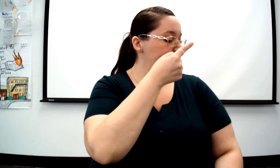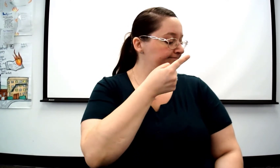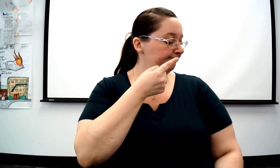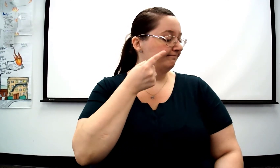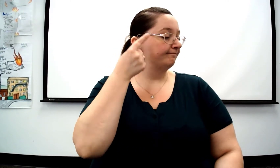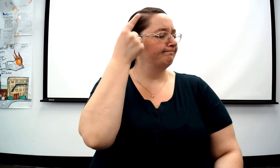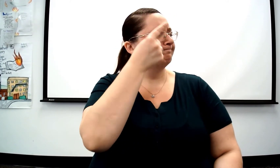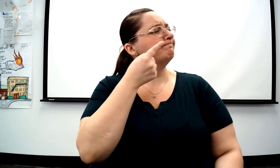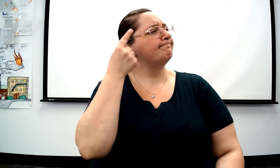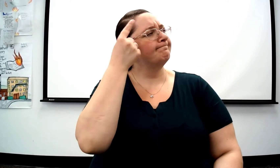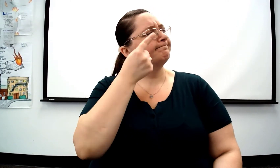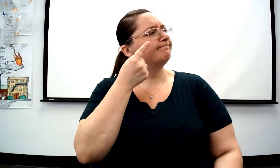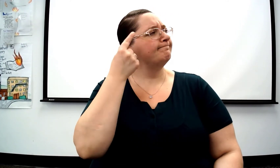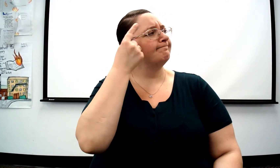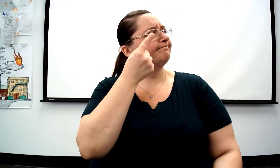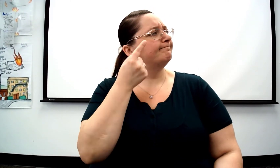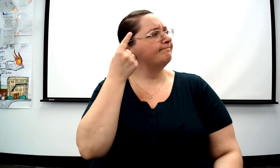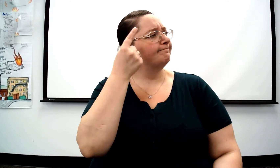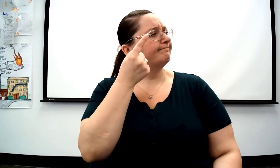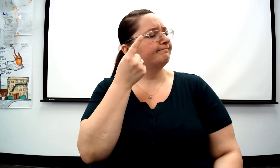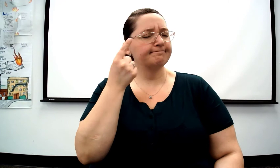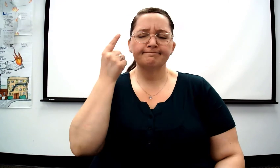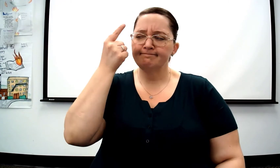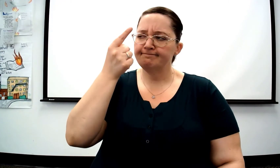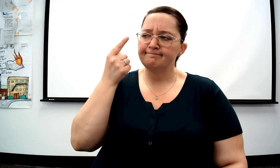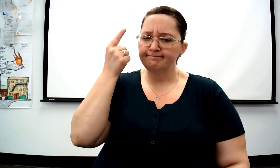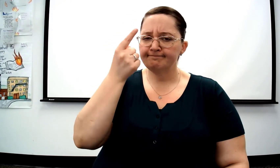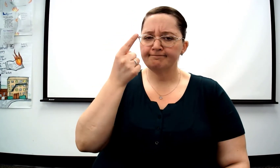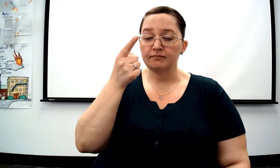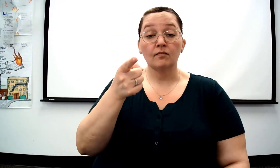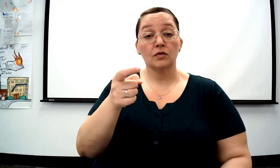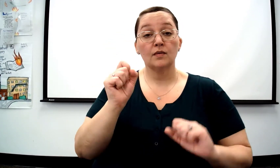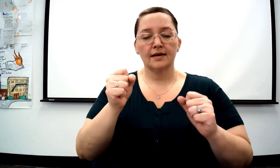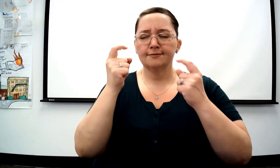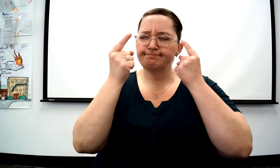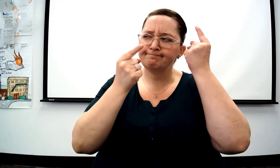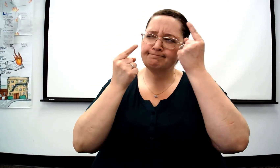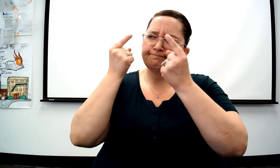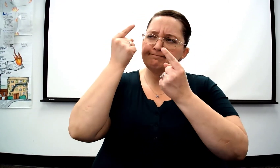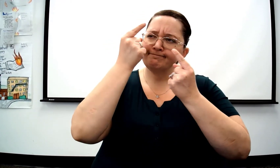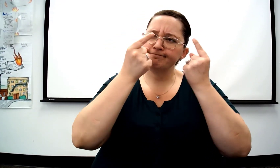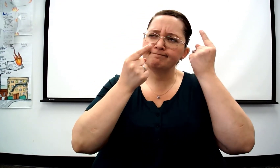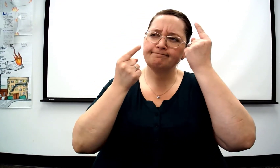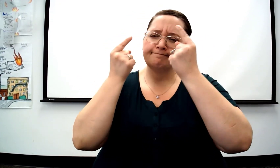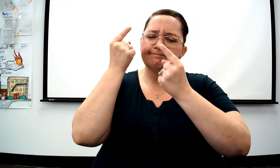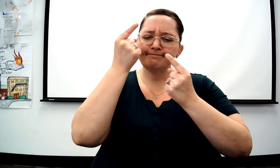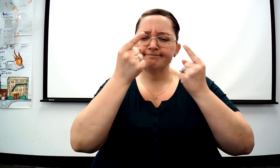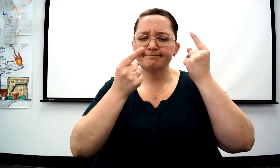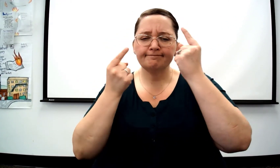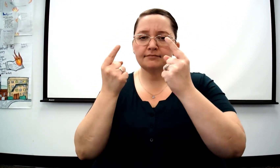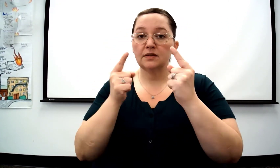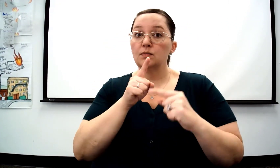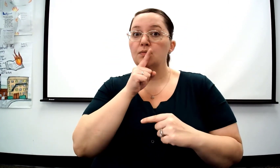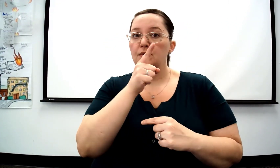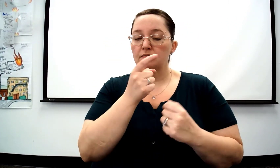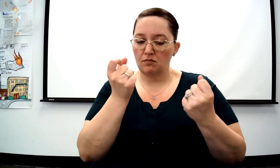Right, you were circling forward, not backward. I'm thinking about it. You can use two hands if you're really thinking about